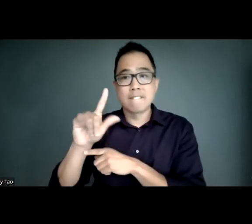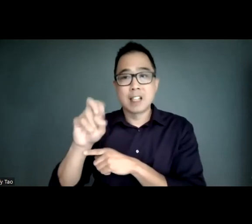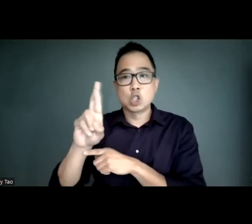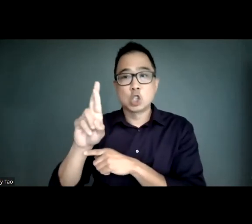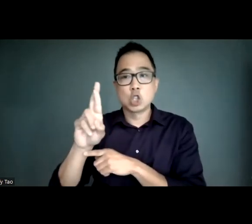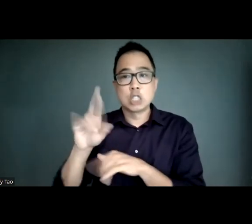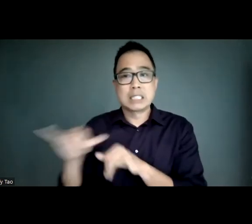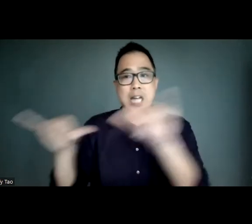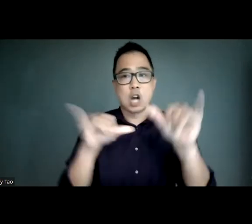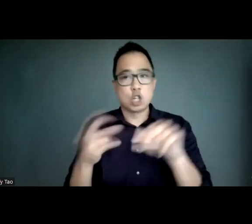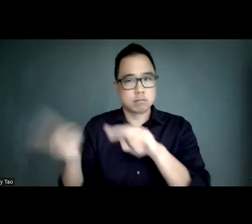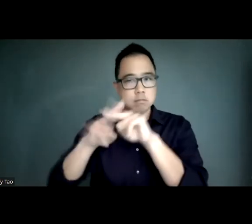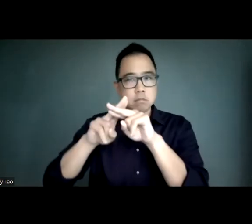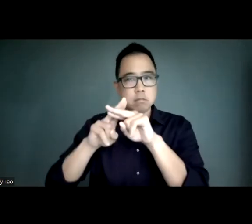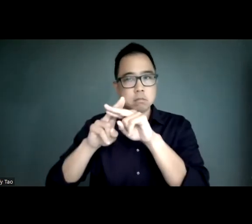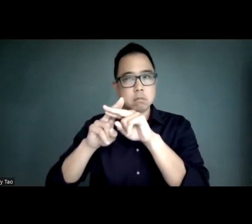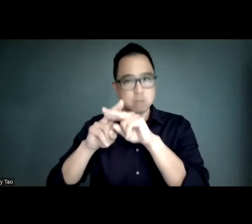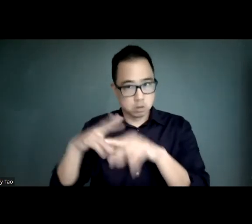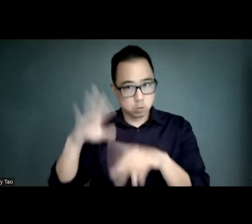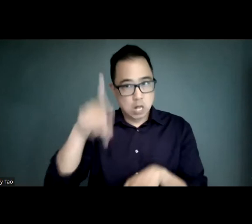there's been an uptick.